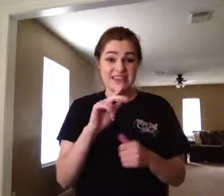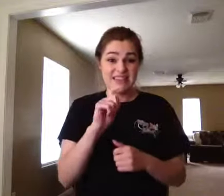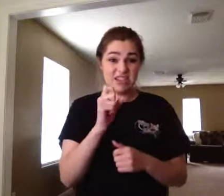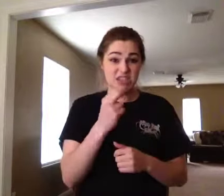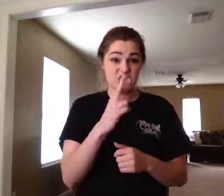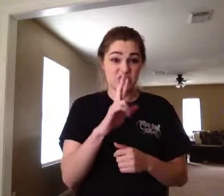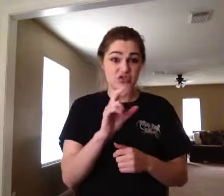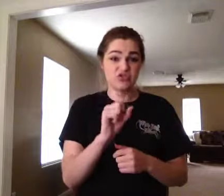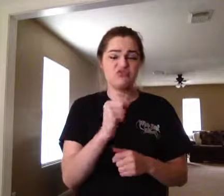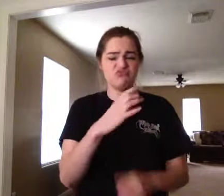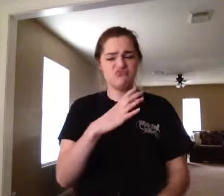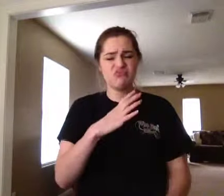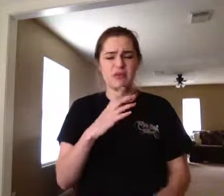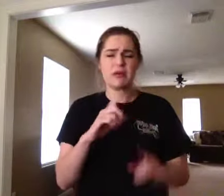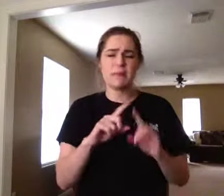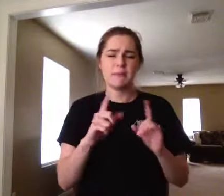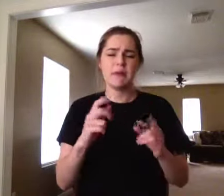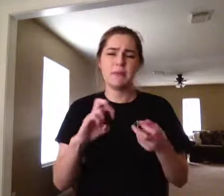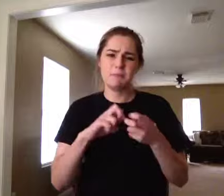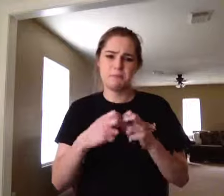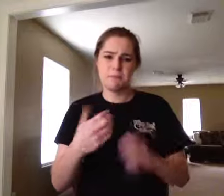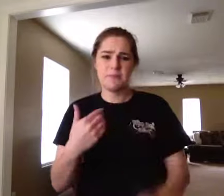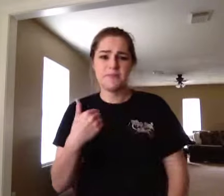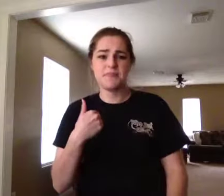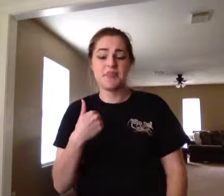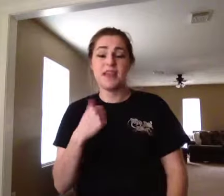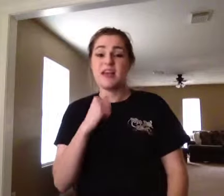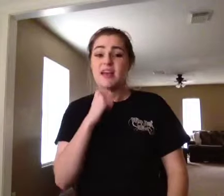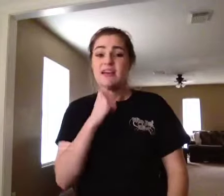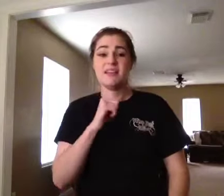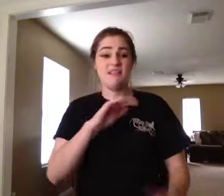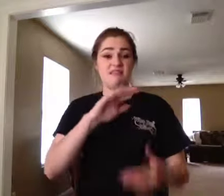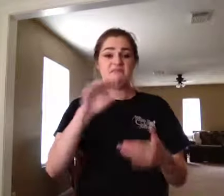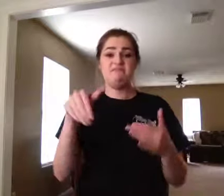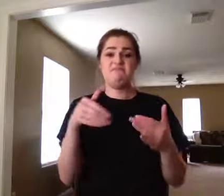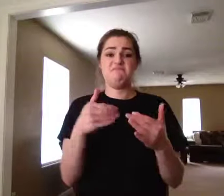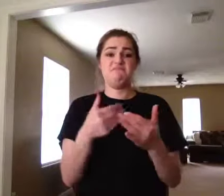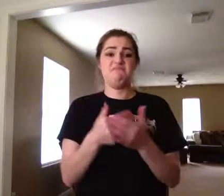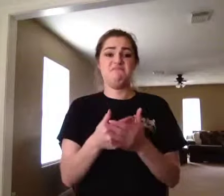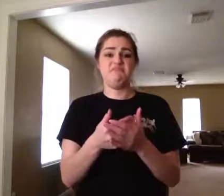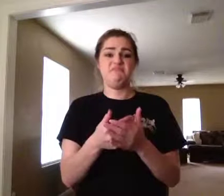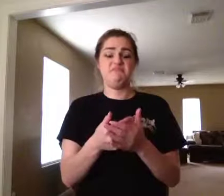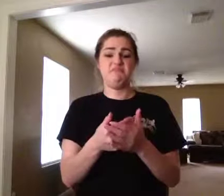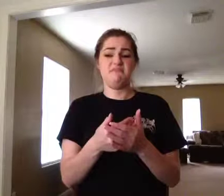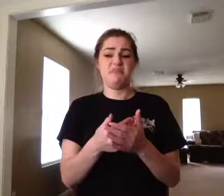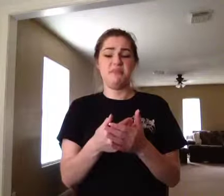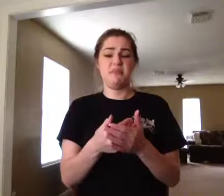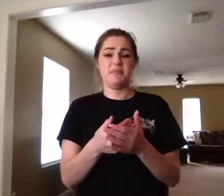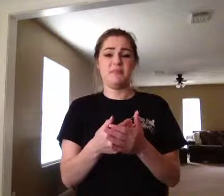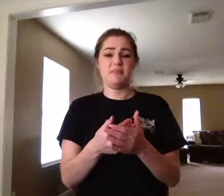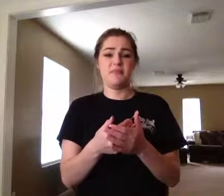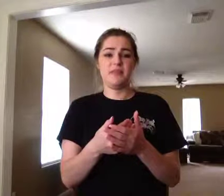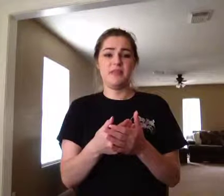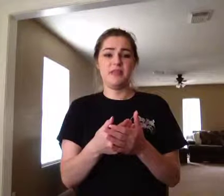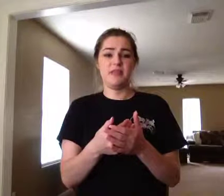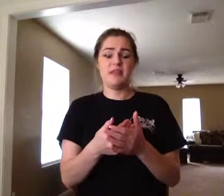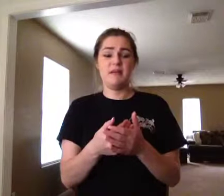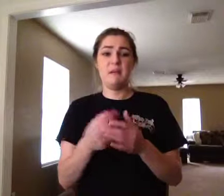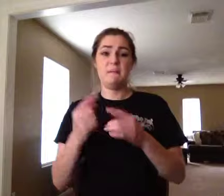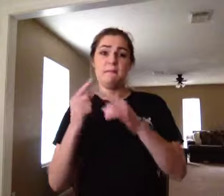problem. Not everything is a whole number that's positive or negative or zero. Okay, we saw